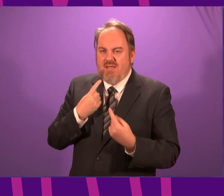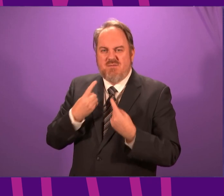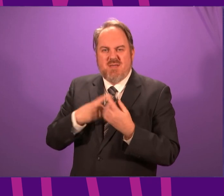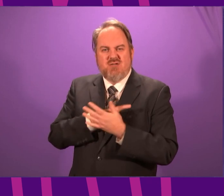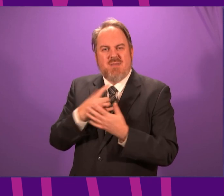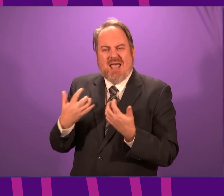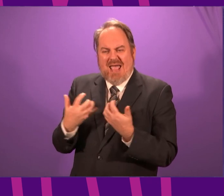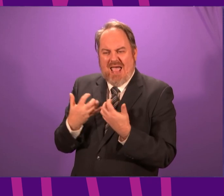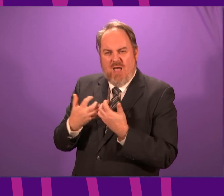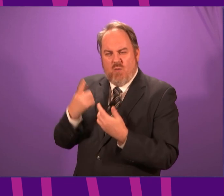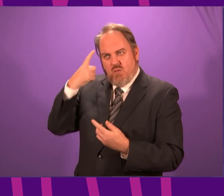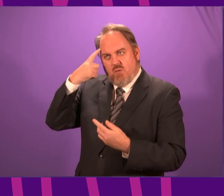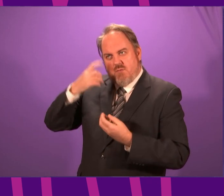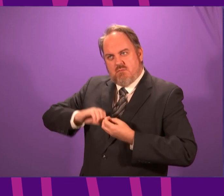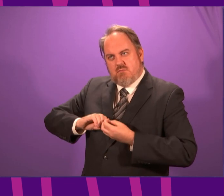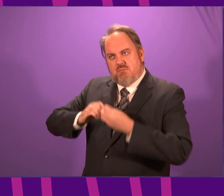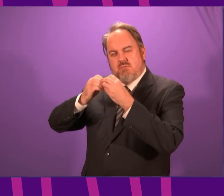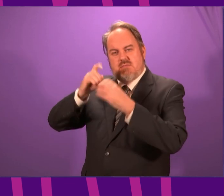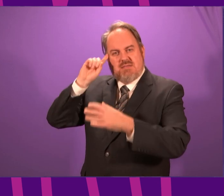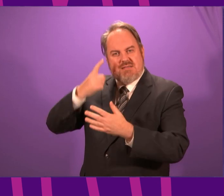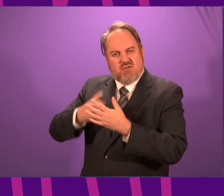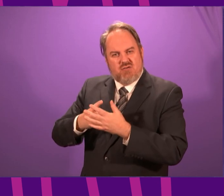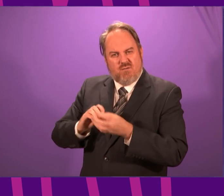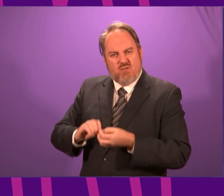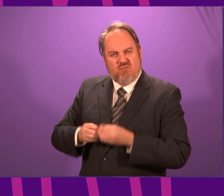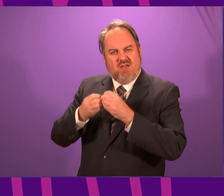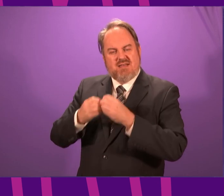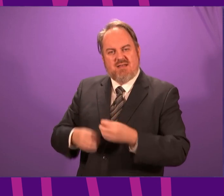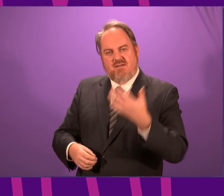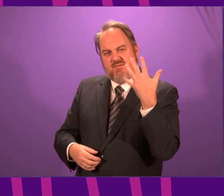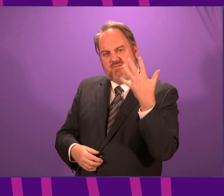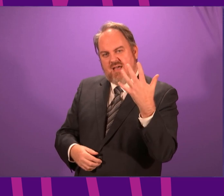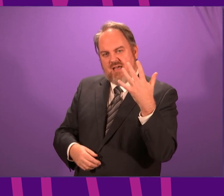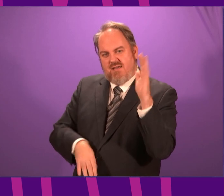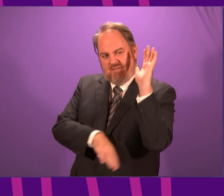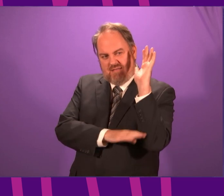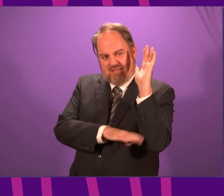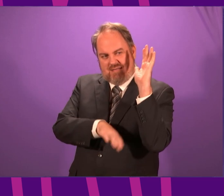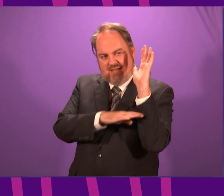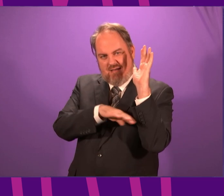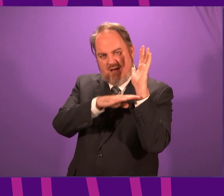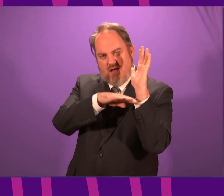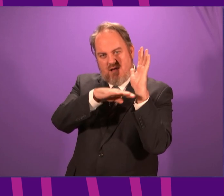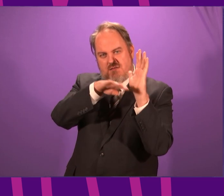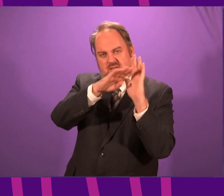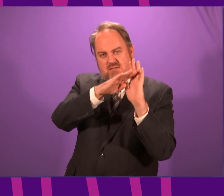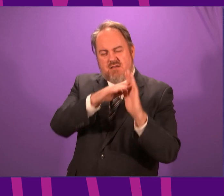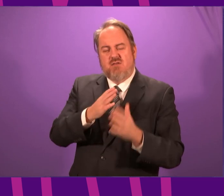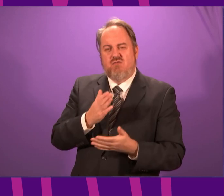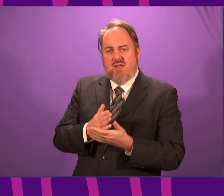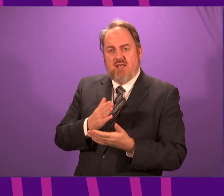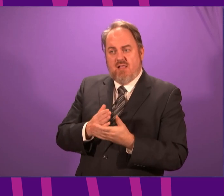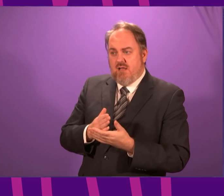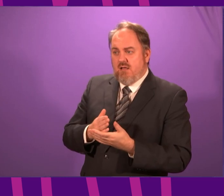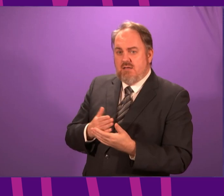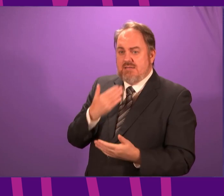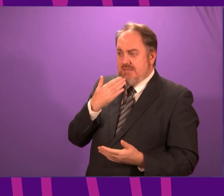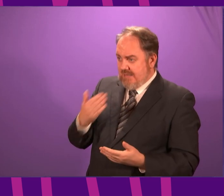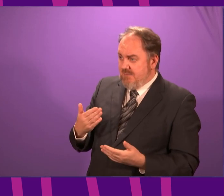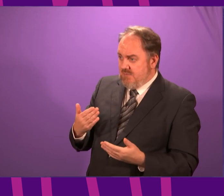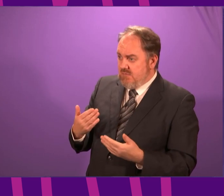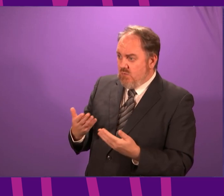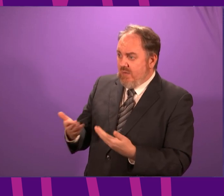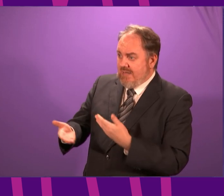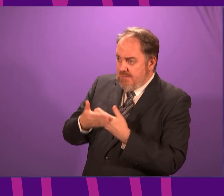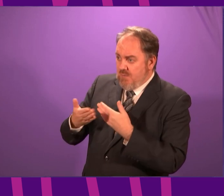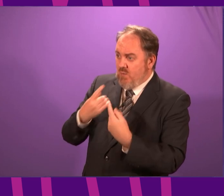methodology which has led to the creation of this five-tier system. So we're somewhere along the road, but any clarity that